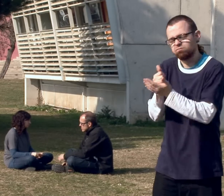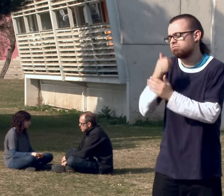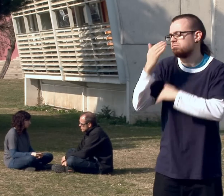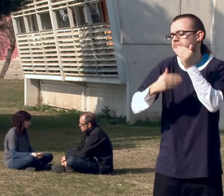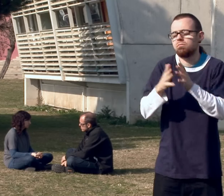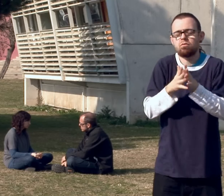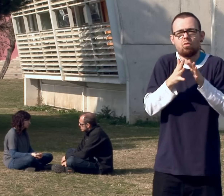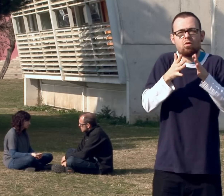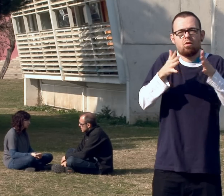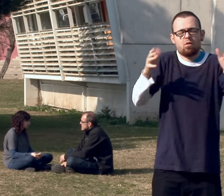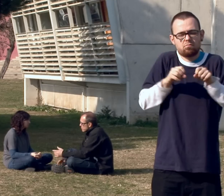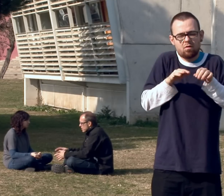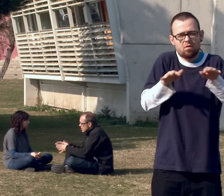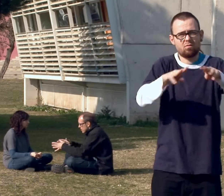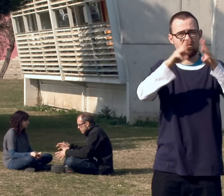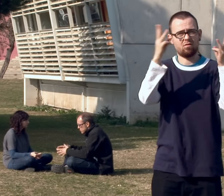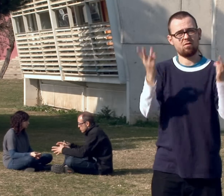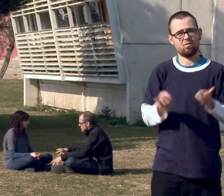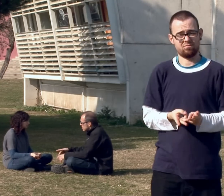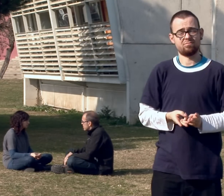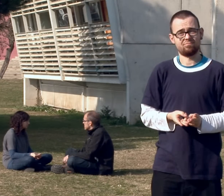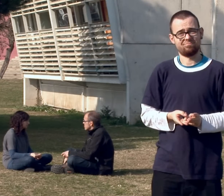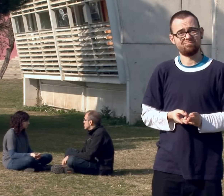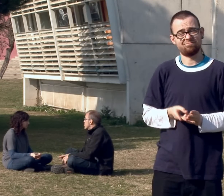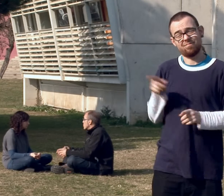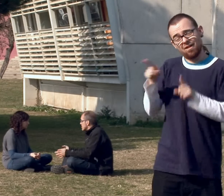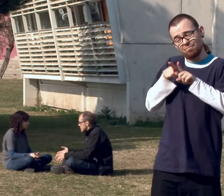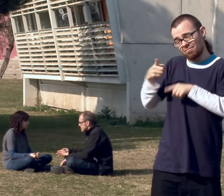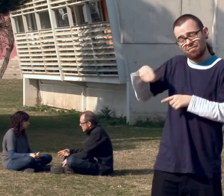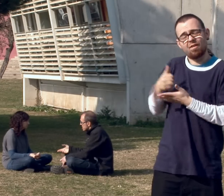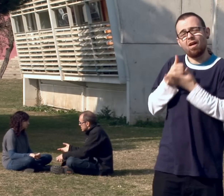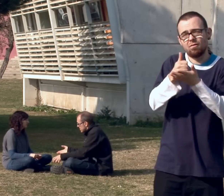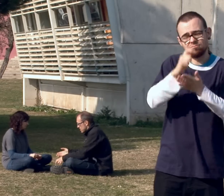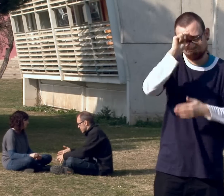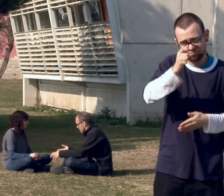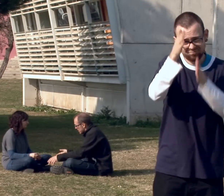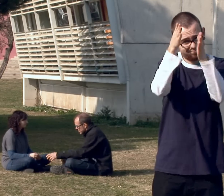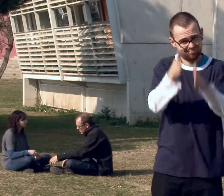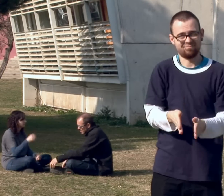give priority to the ones who have fewer loudspeakers. Help them reach all parts and they'll help you with it too.